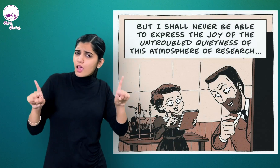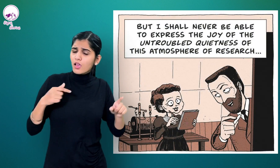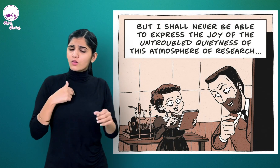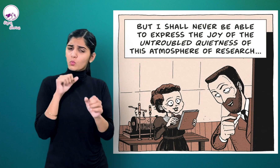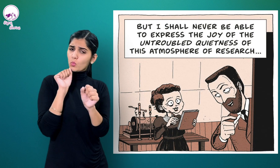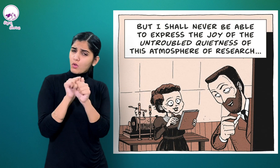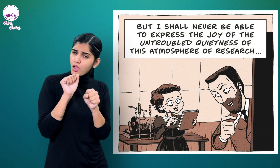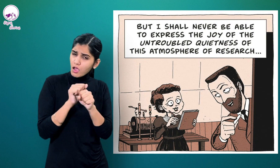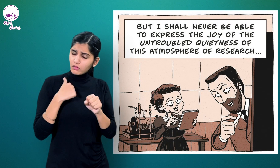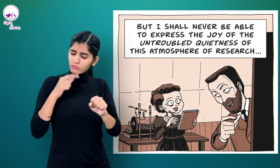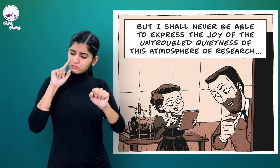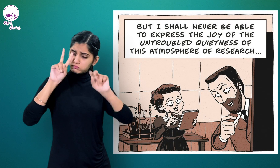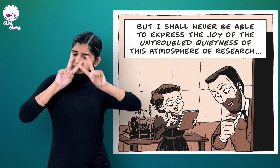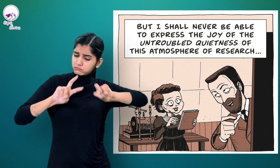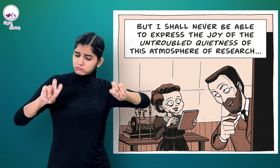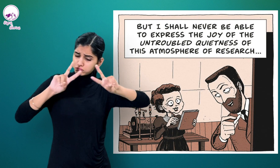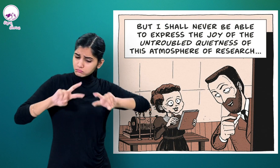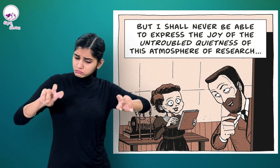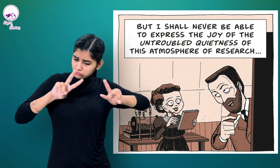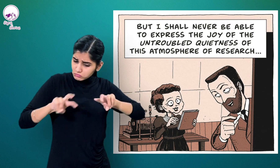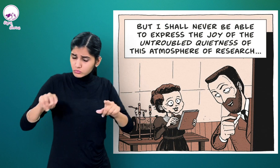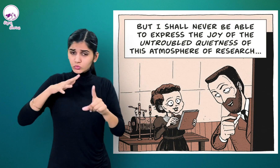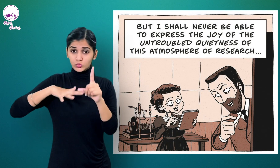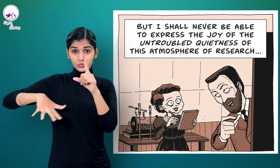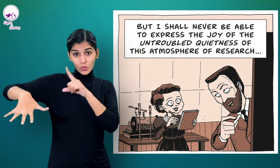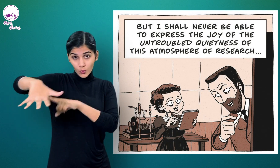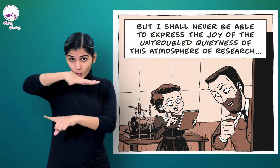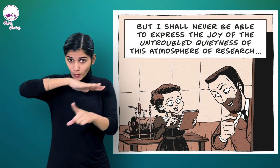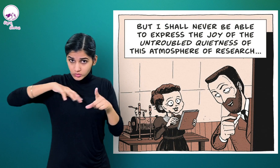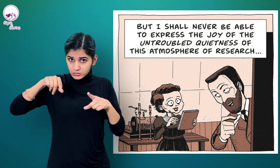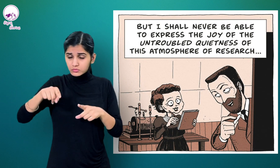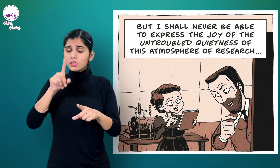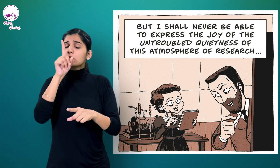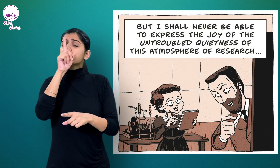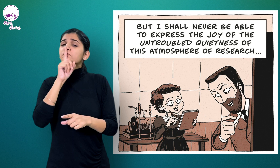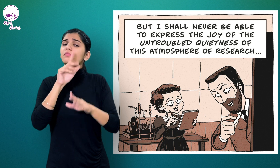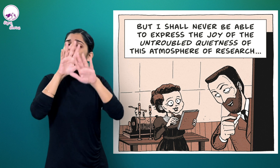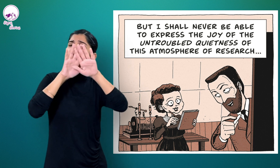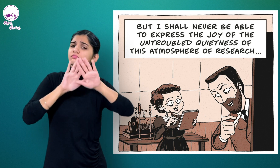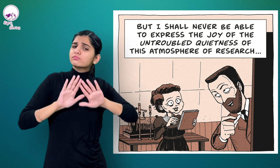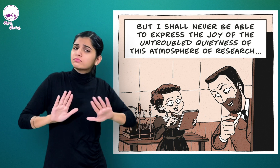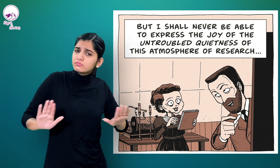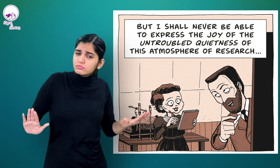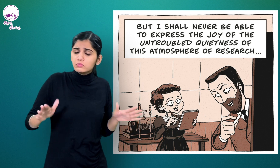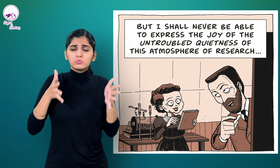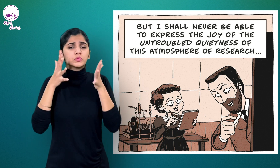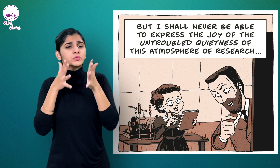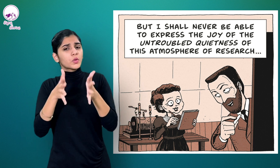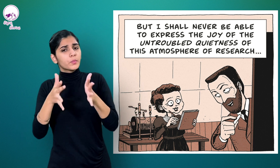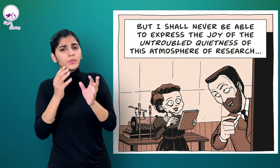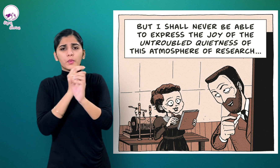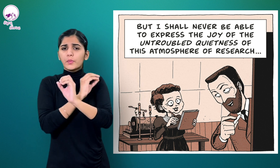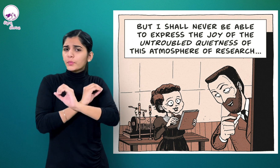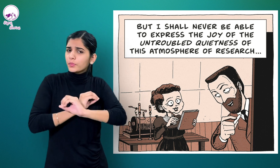But I shall never be able to express the joy of the untroubled quietness of